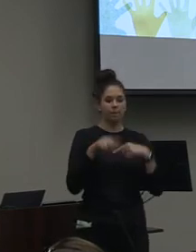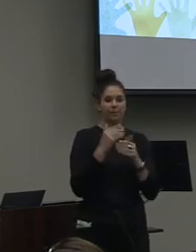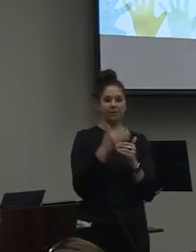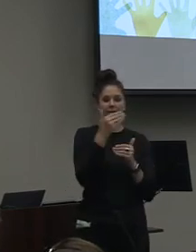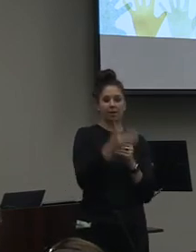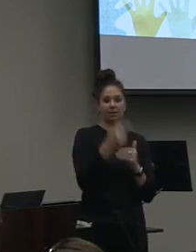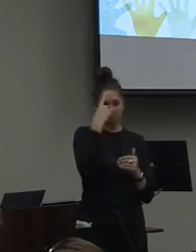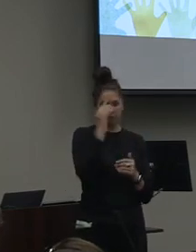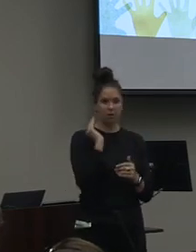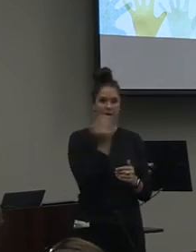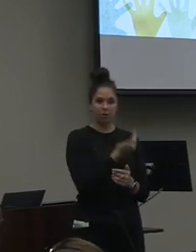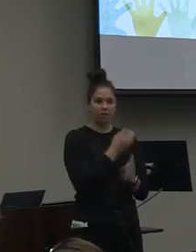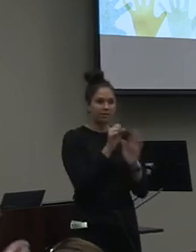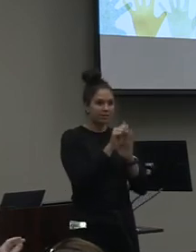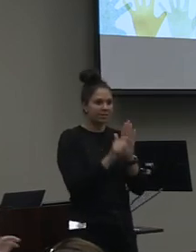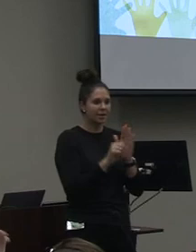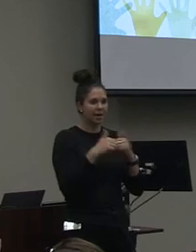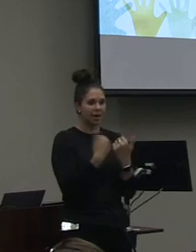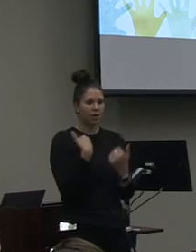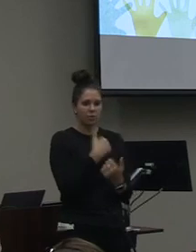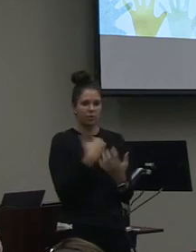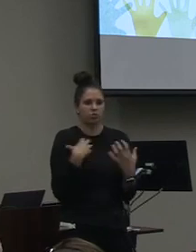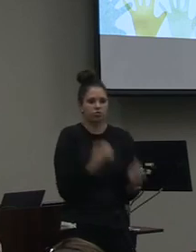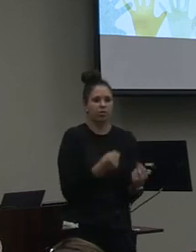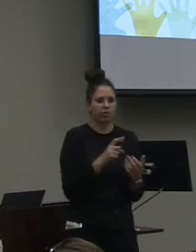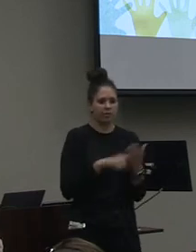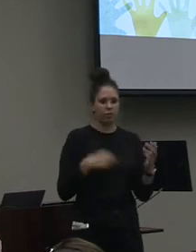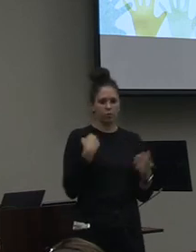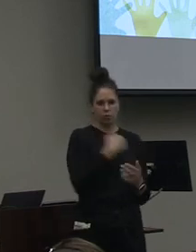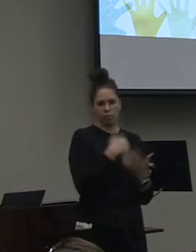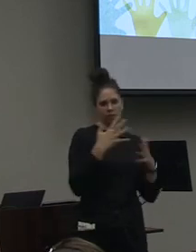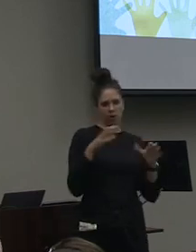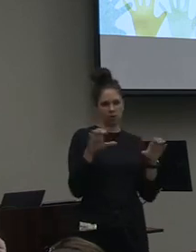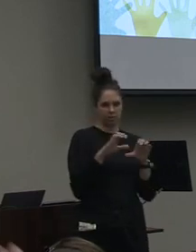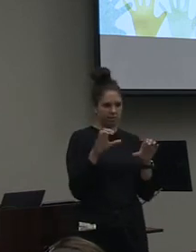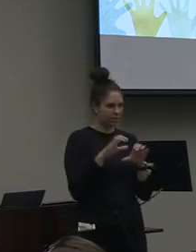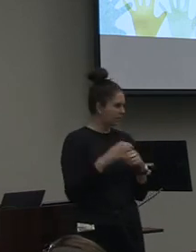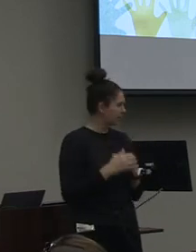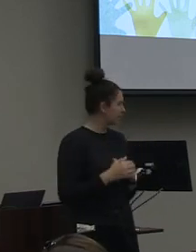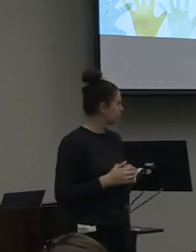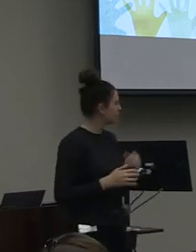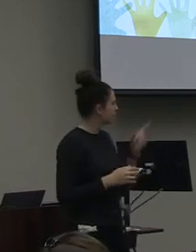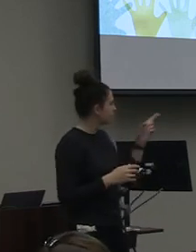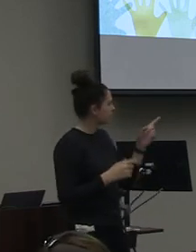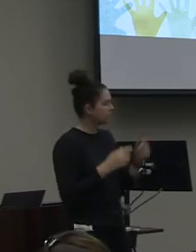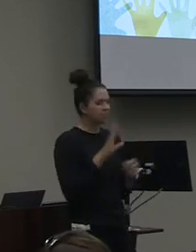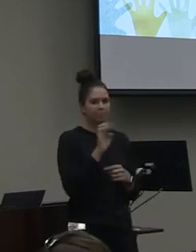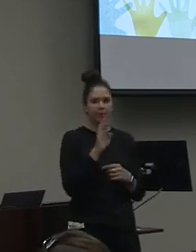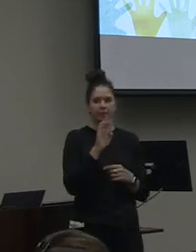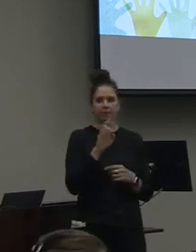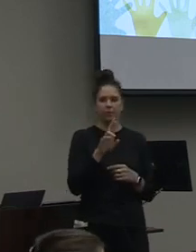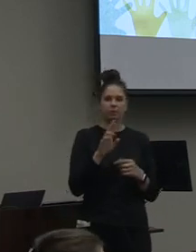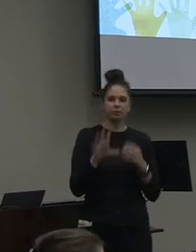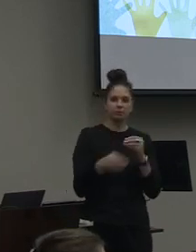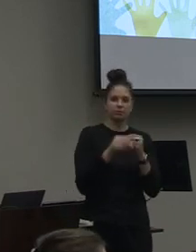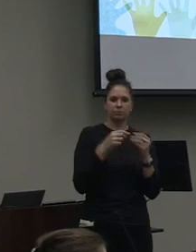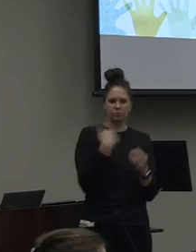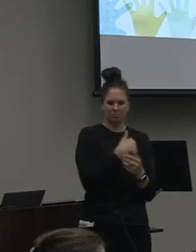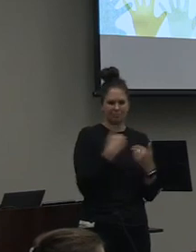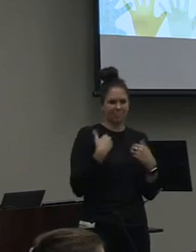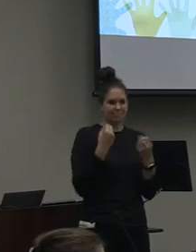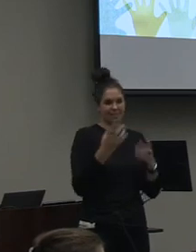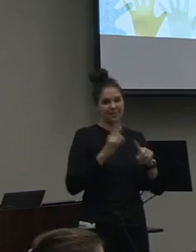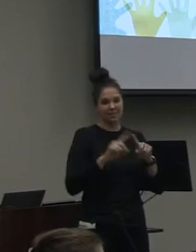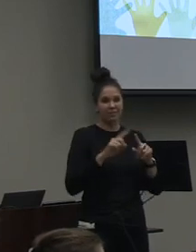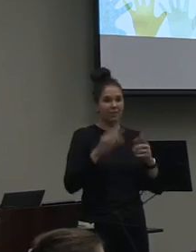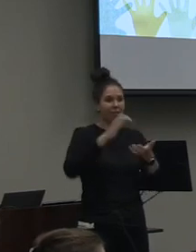next for our state, how do we strengthen what we've done already? And I'll just add in that we have a lot of different collaboratives that we